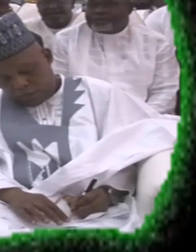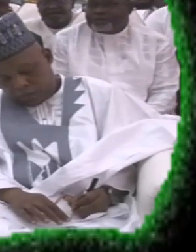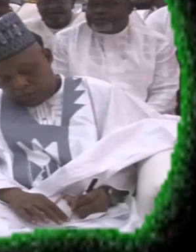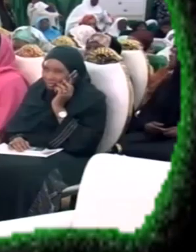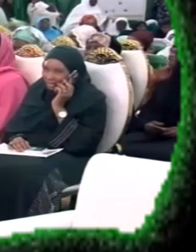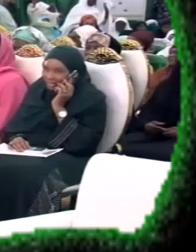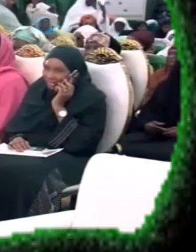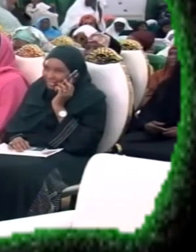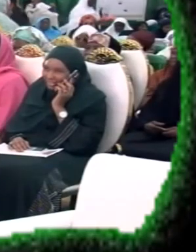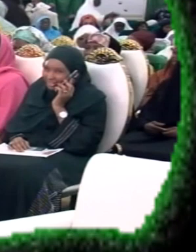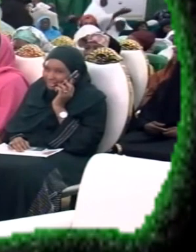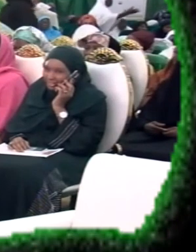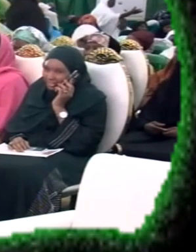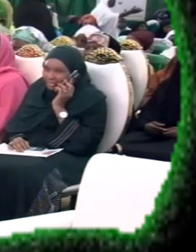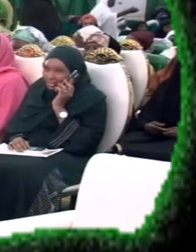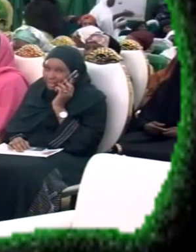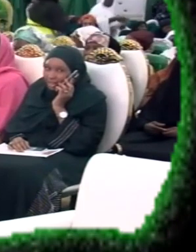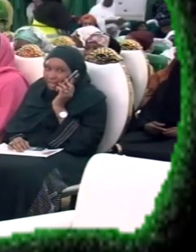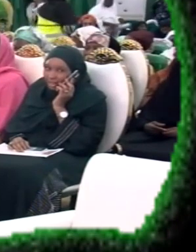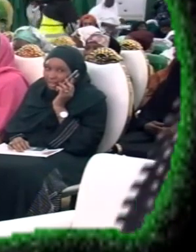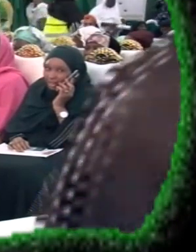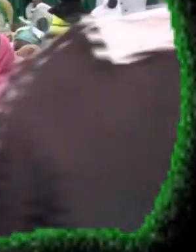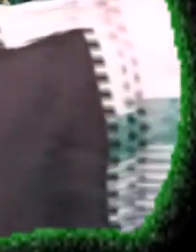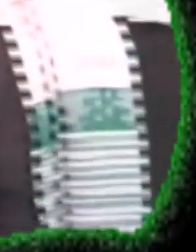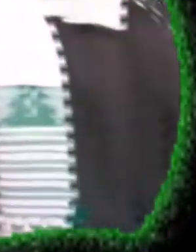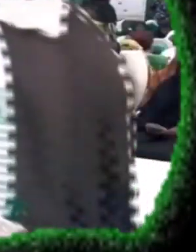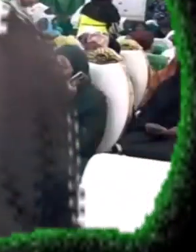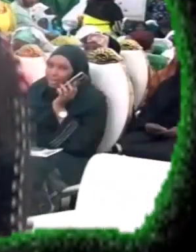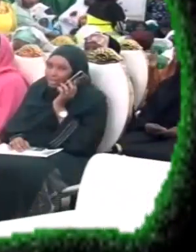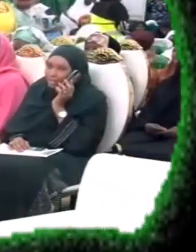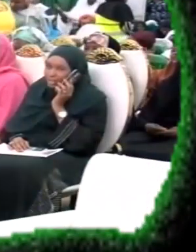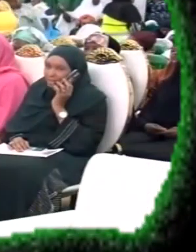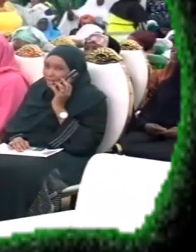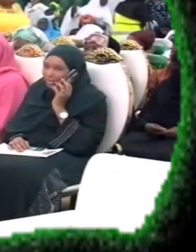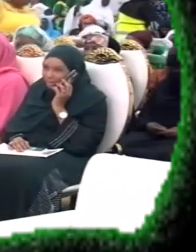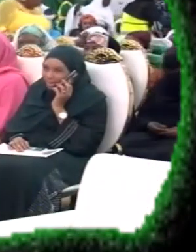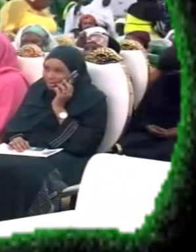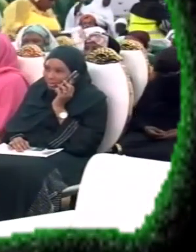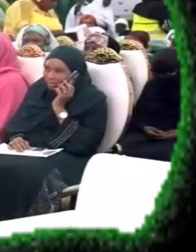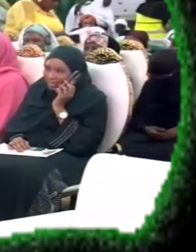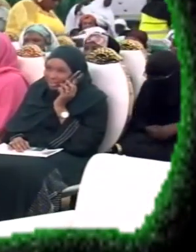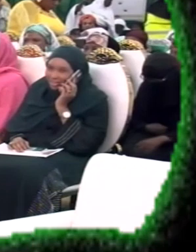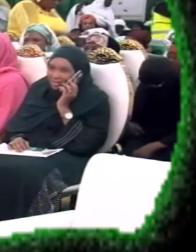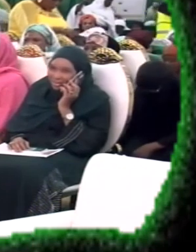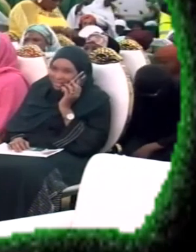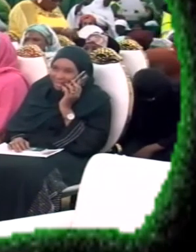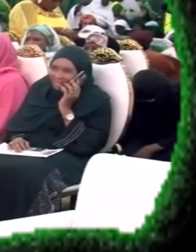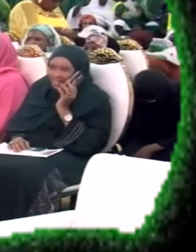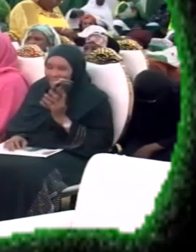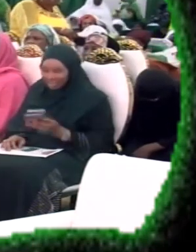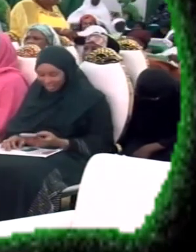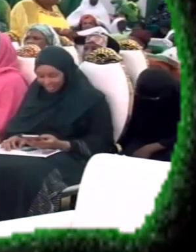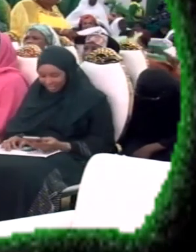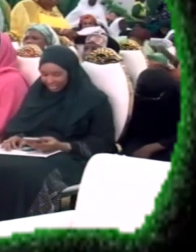diplomatic community, distinguished invited ladies and gentlemen. My own task is the simplest